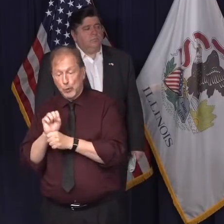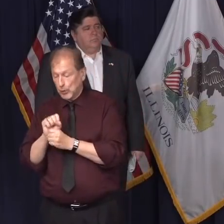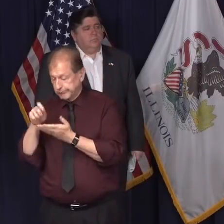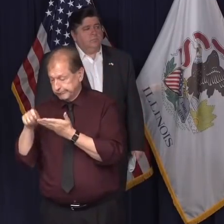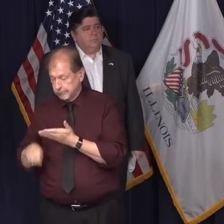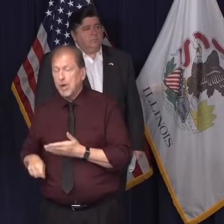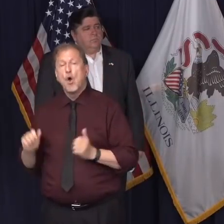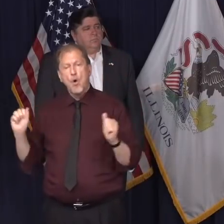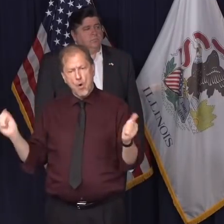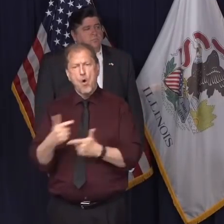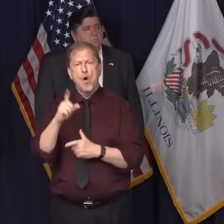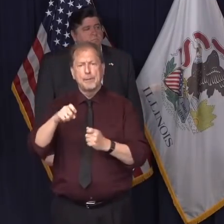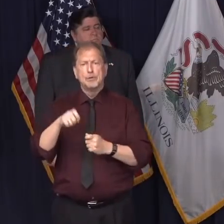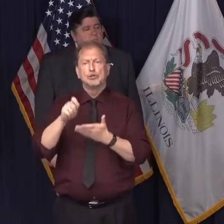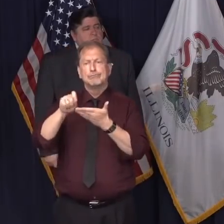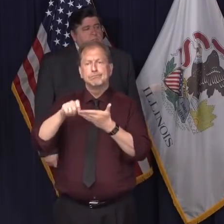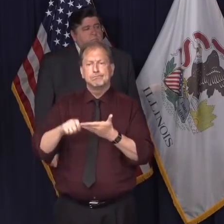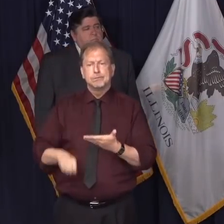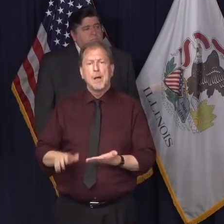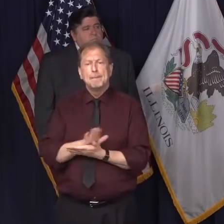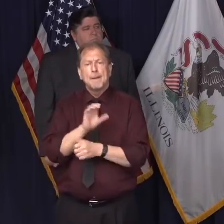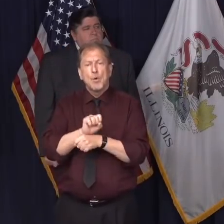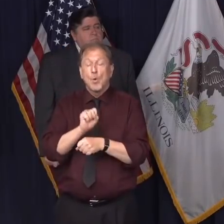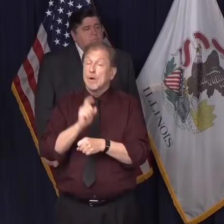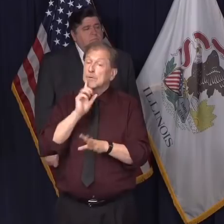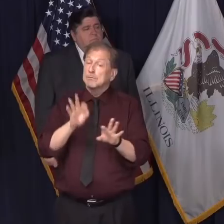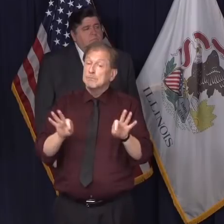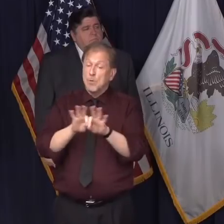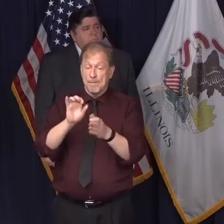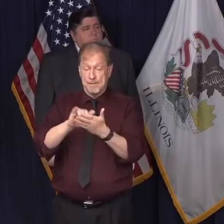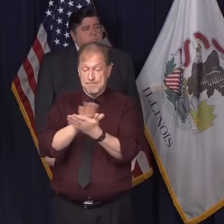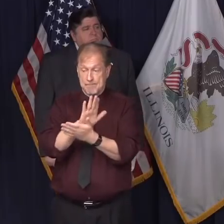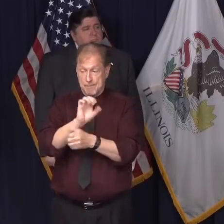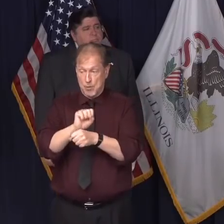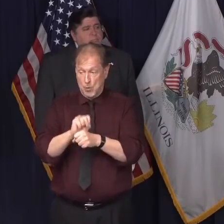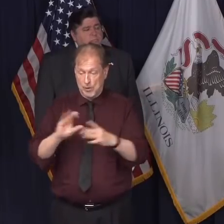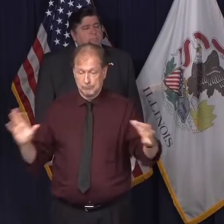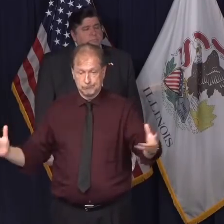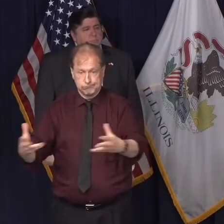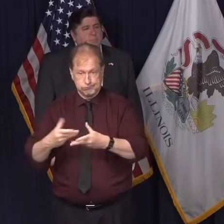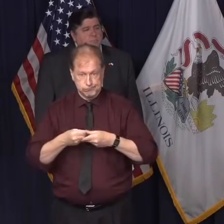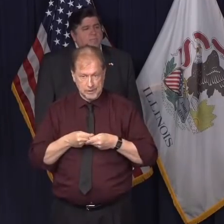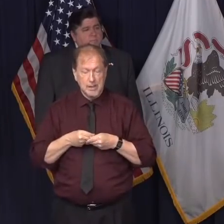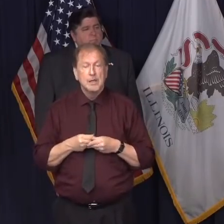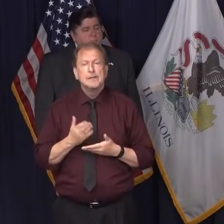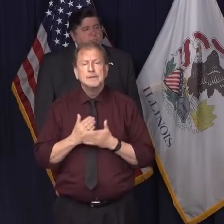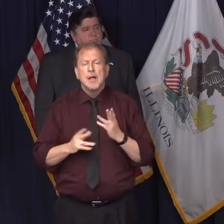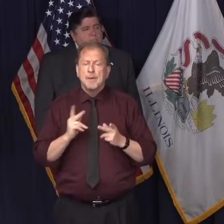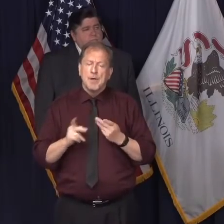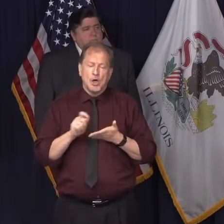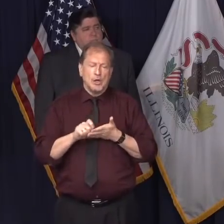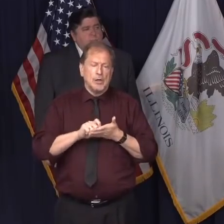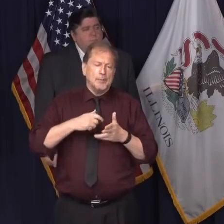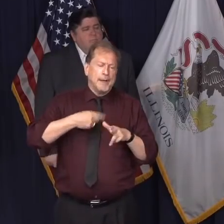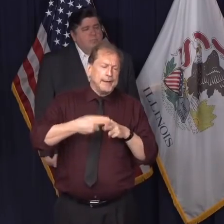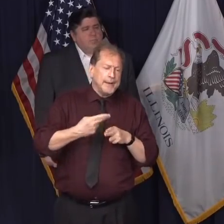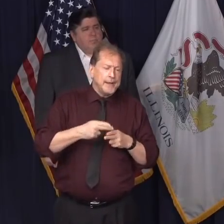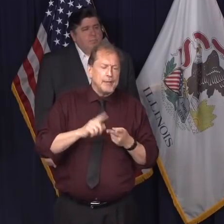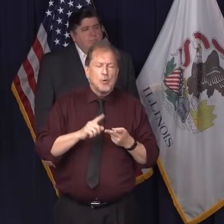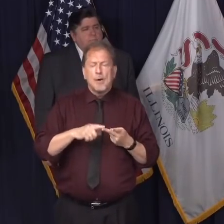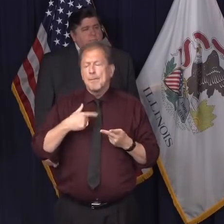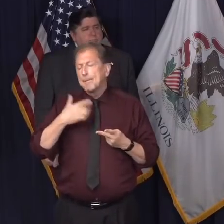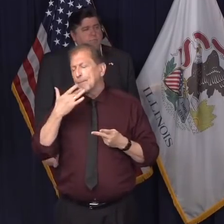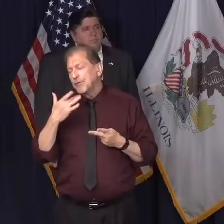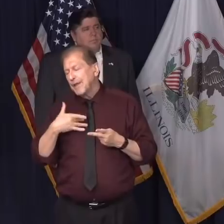put in there, like that's what we have. So if people just say, I'm just going to write my name and I'm going to leave off the date of birth or I'm going to leave off